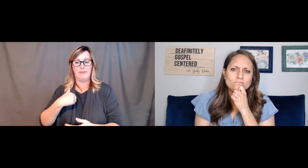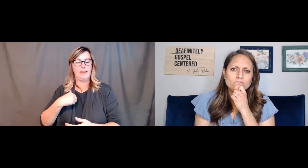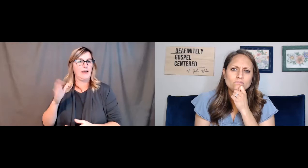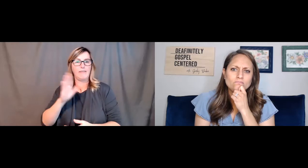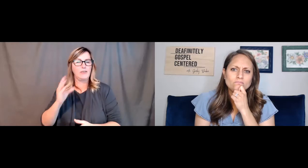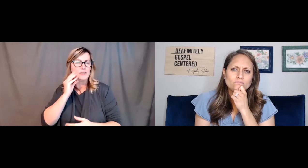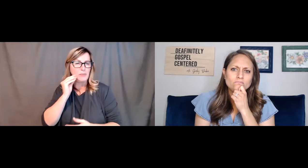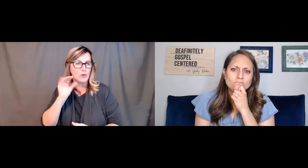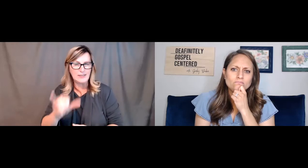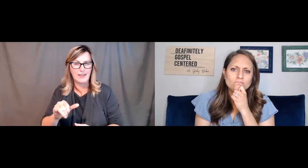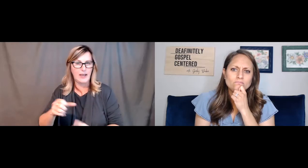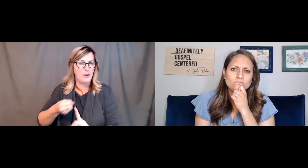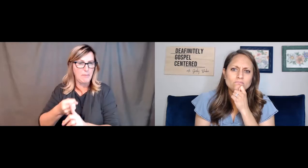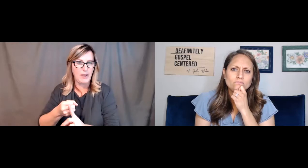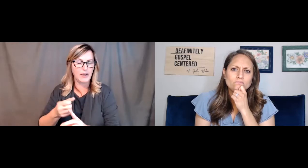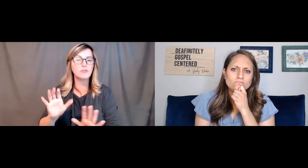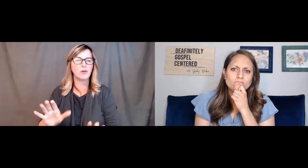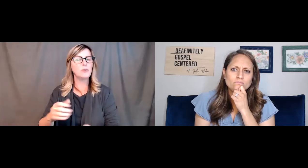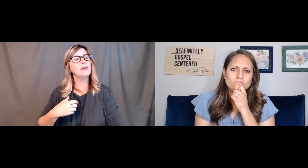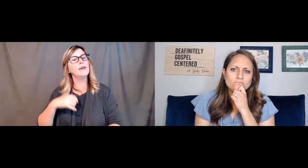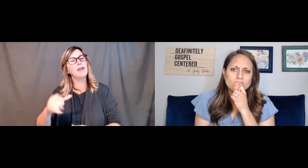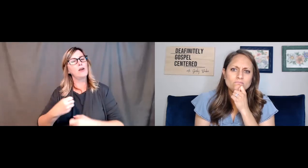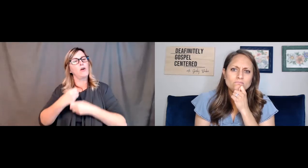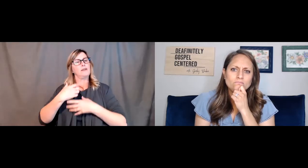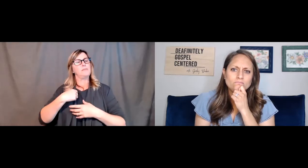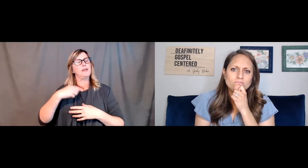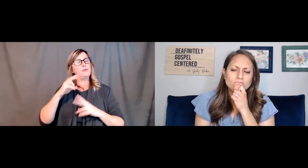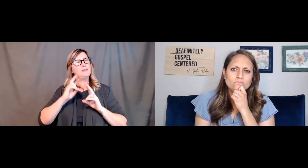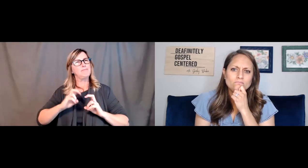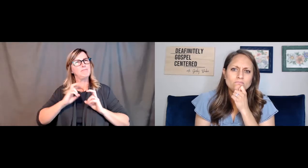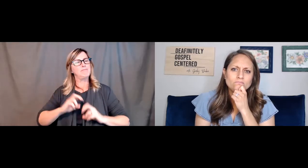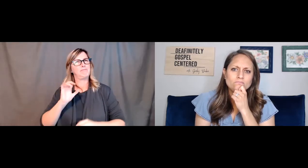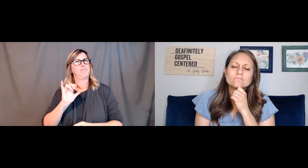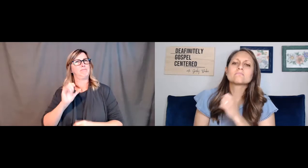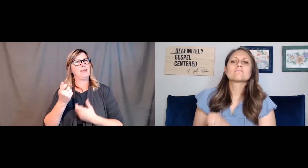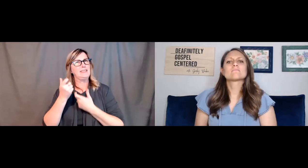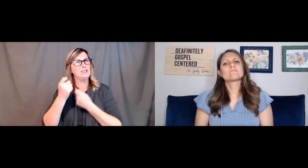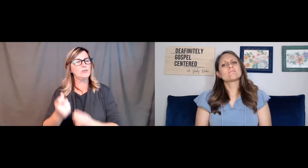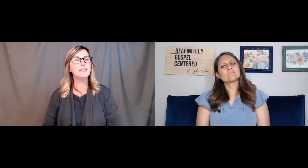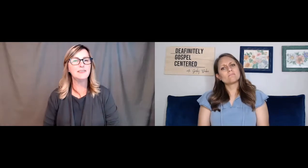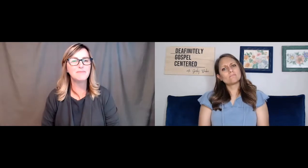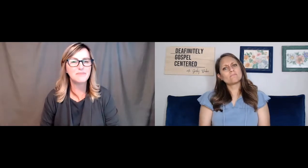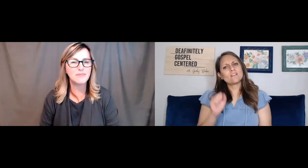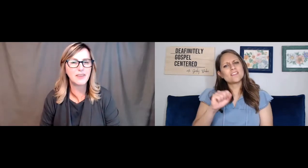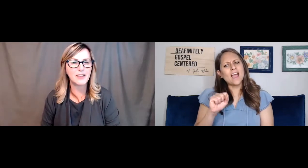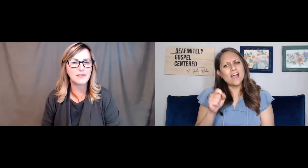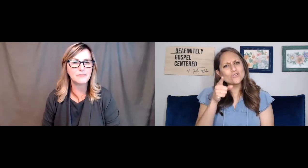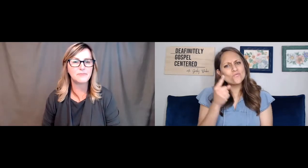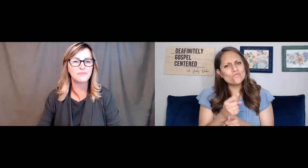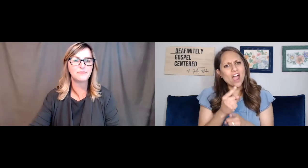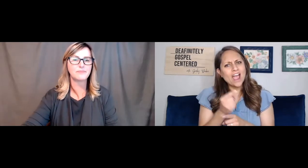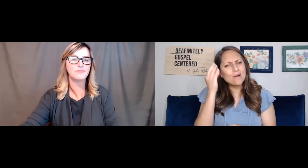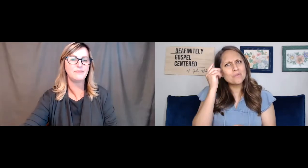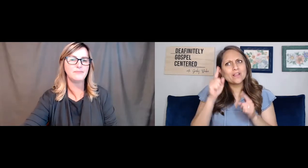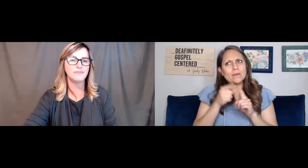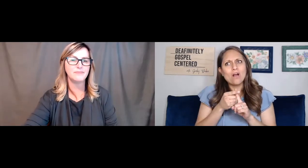understand our stories growing up. I mean, they've never experienced the things we've experienced, but that caused me to really think. Their experience And I thought that was better